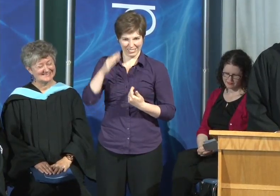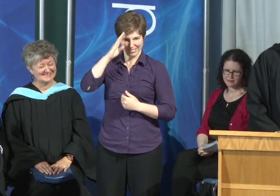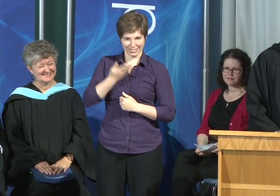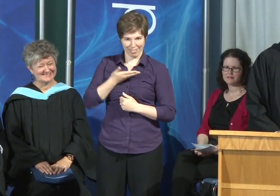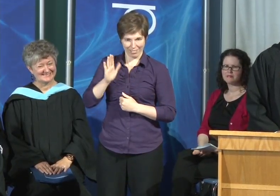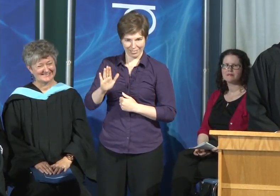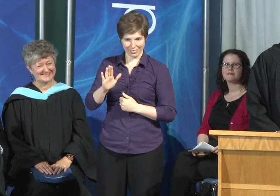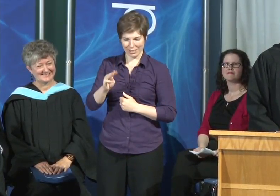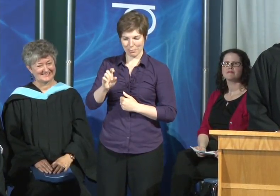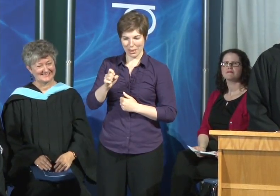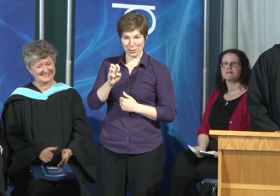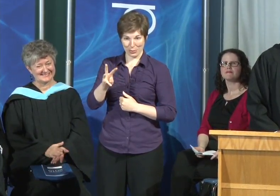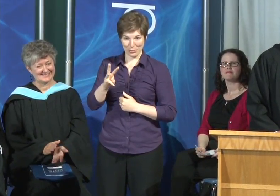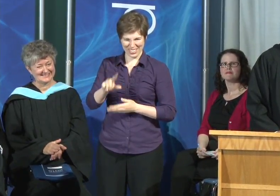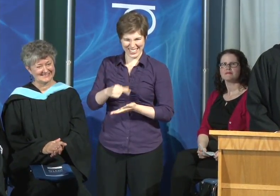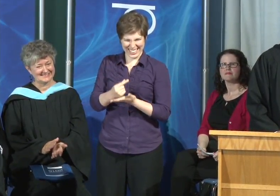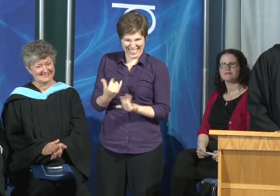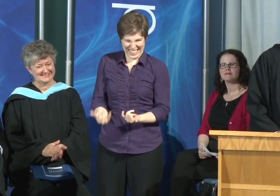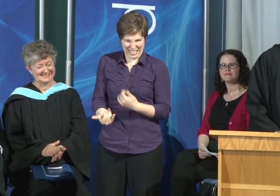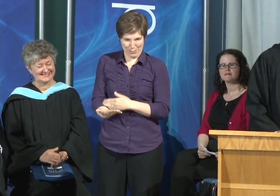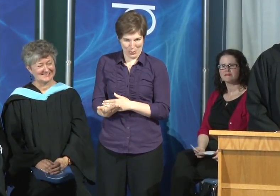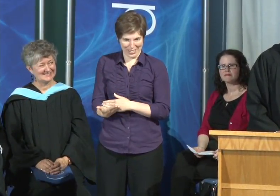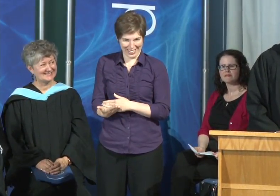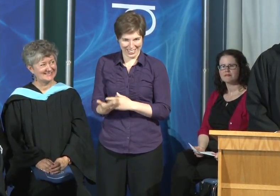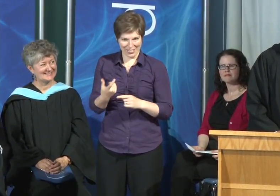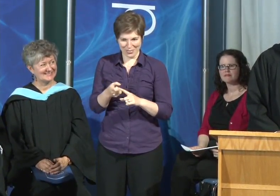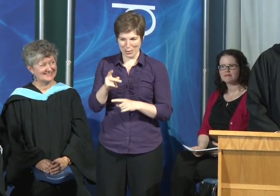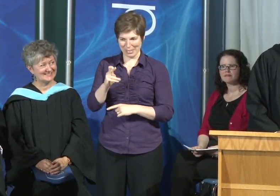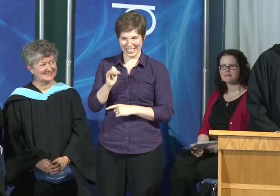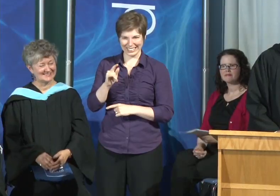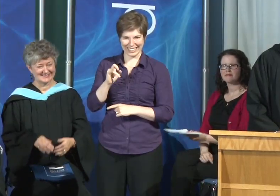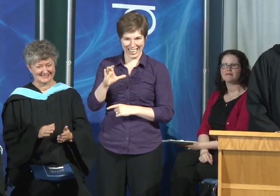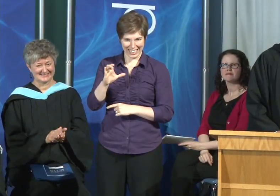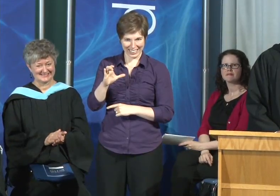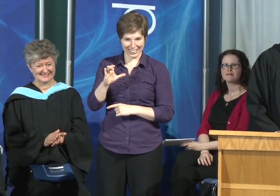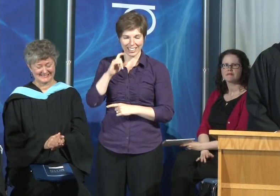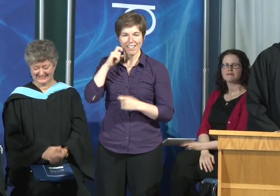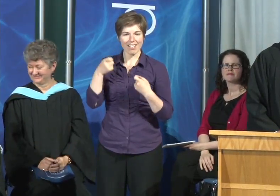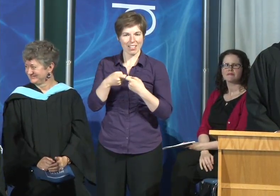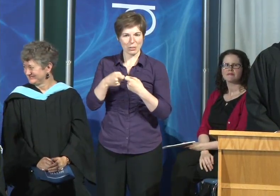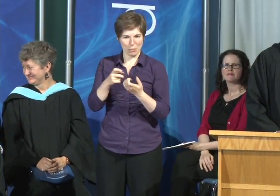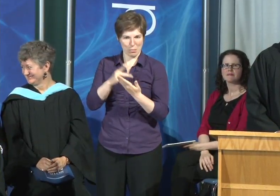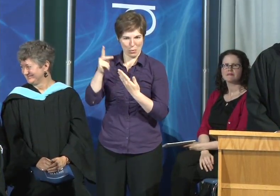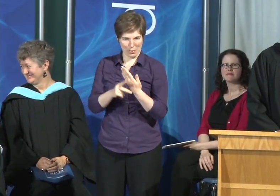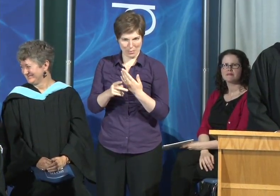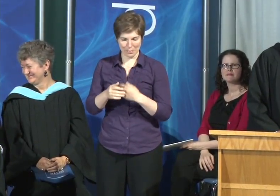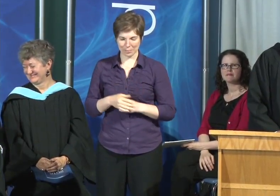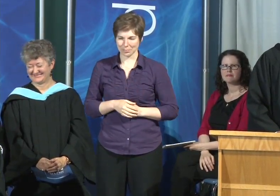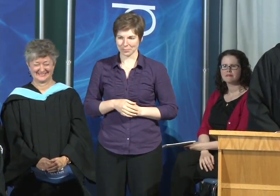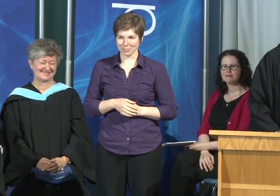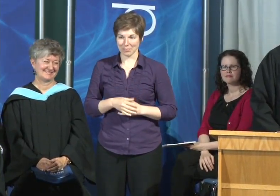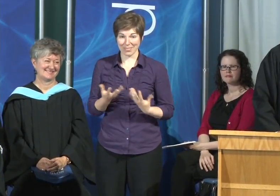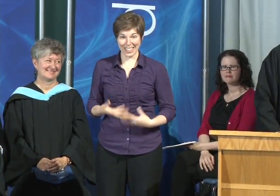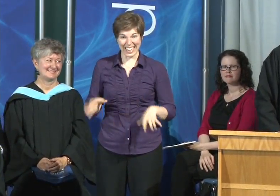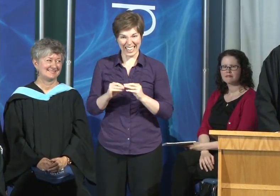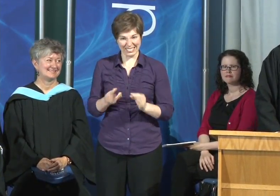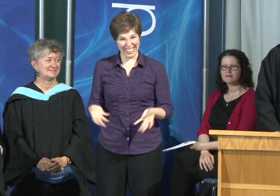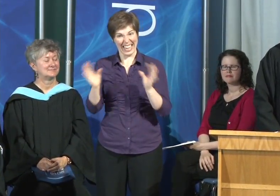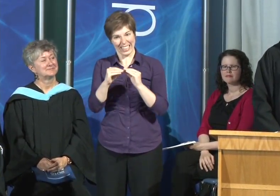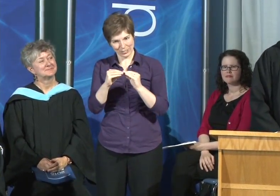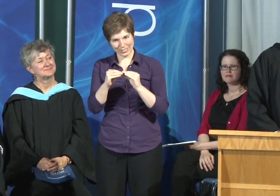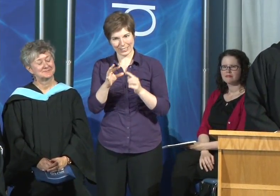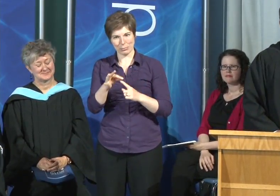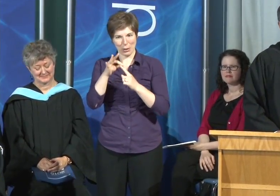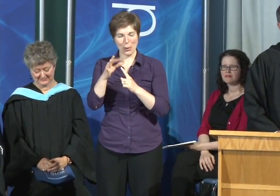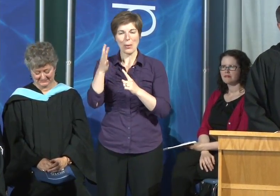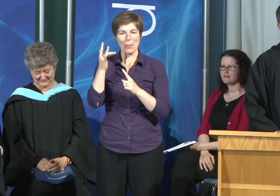graduated this morning from NSCC Kingstec campus in the electrical program. And it's extra special because he's